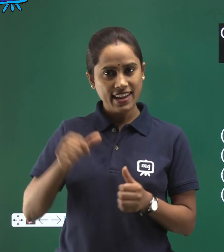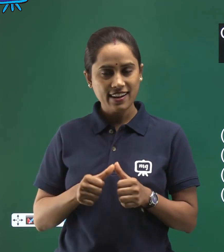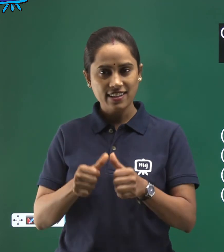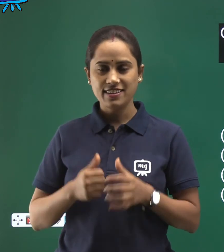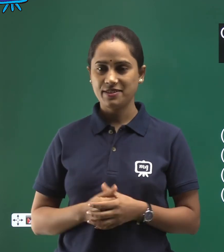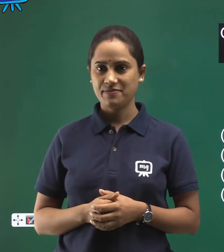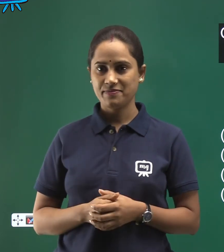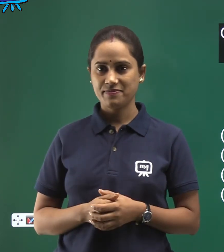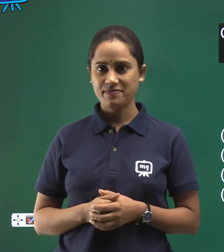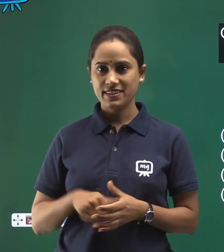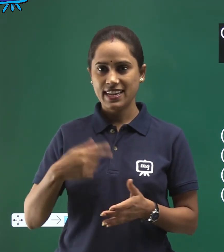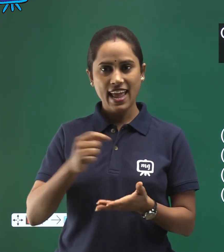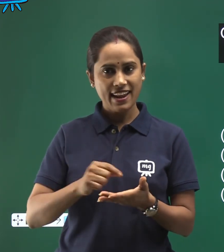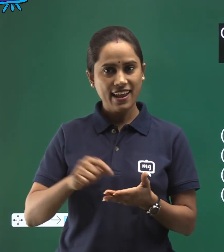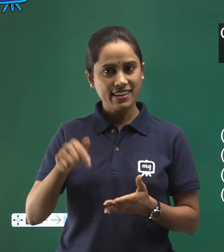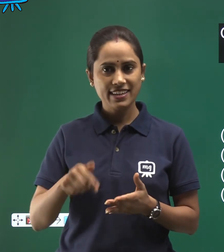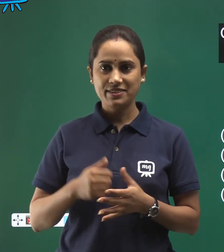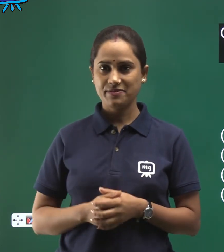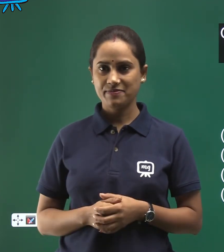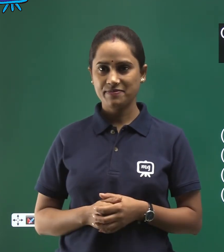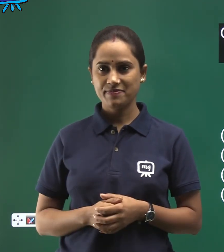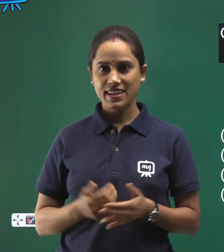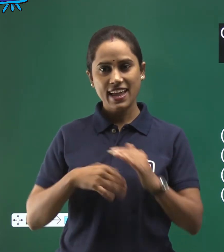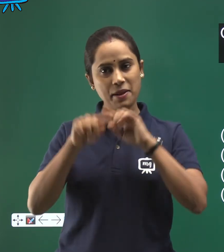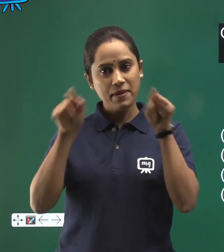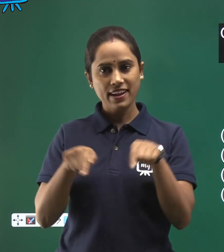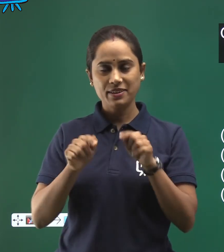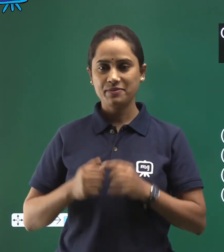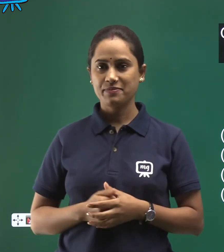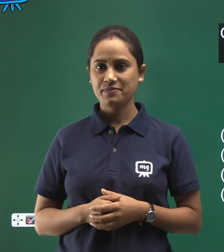answer and write it in bracket.